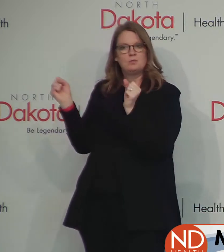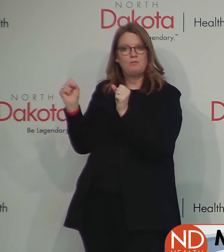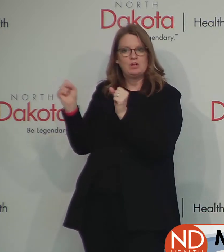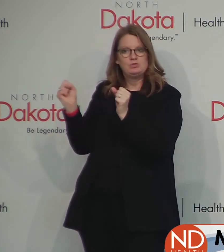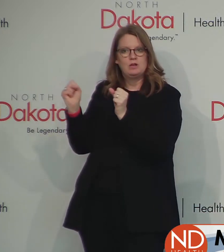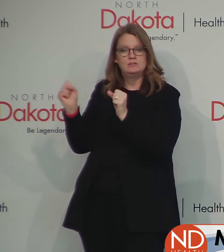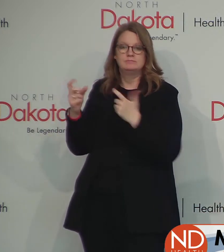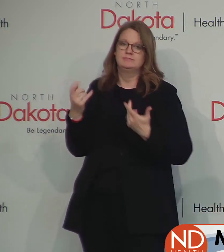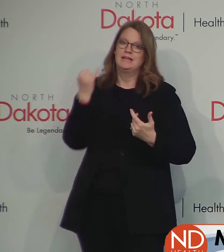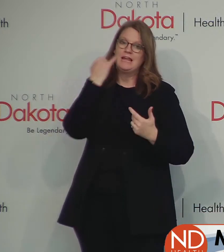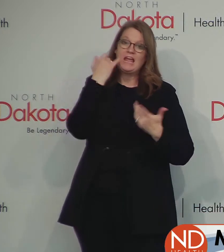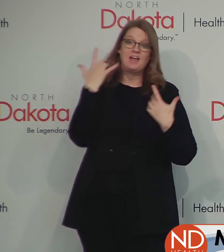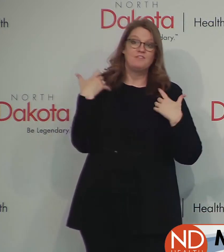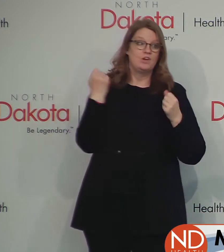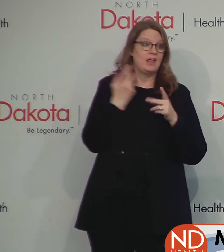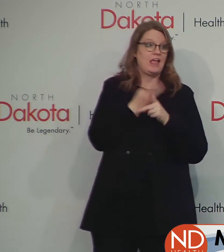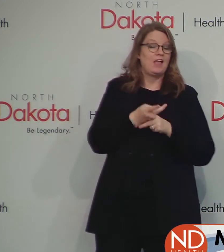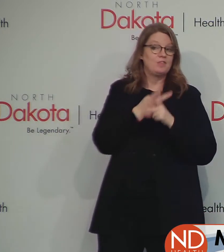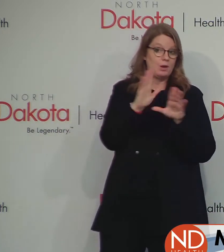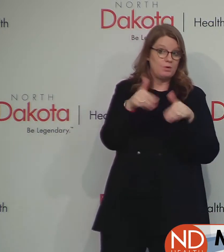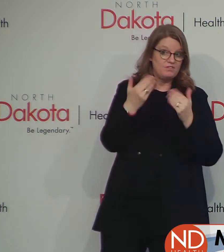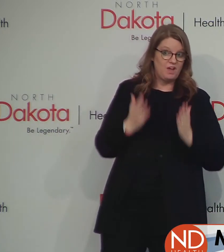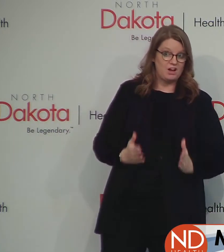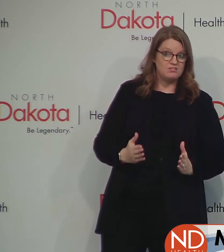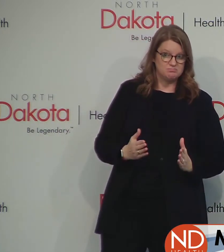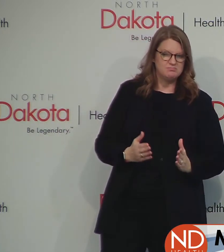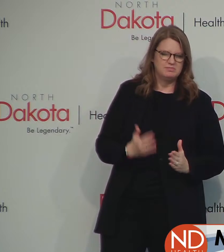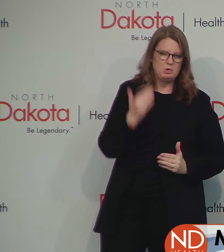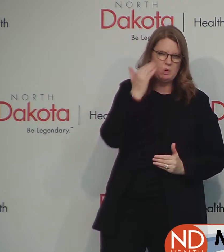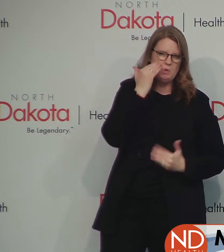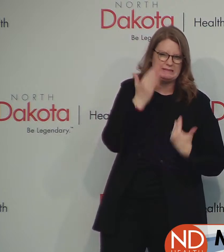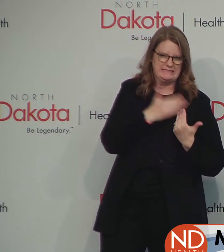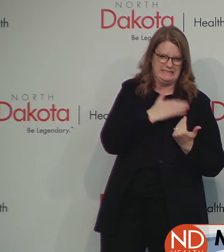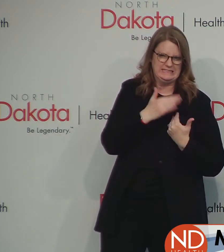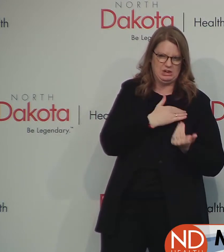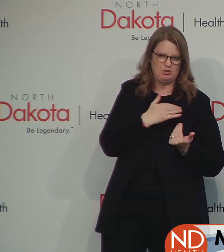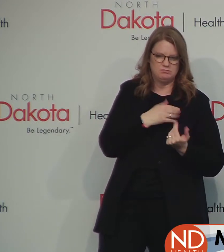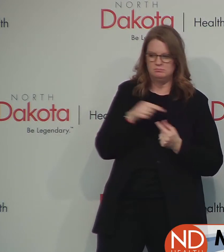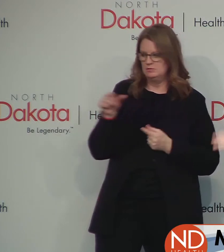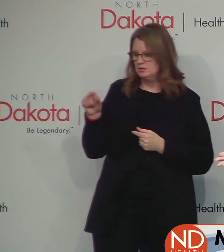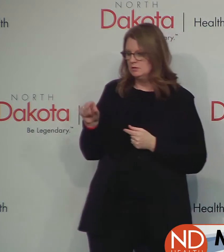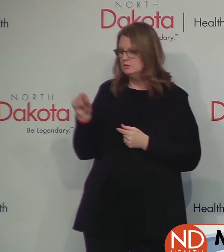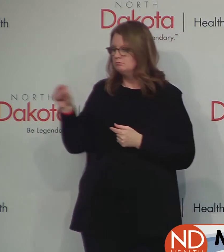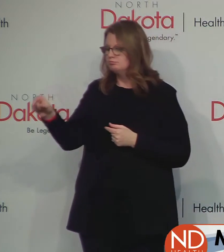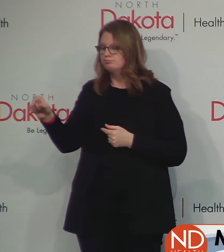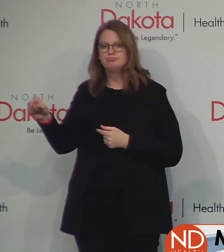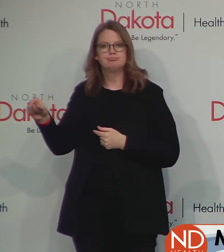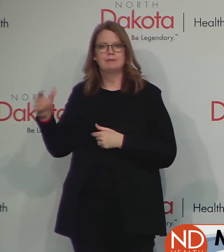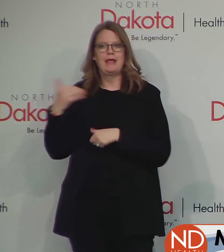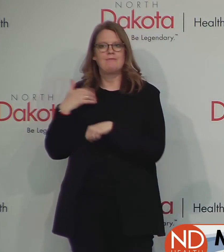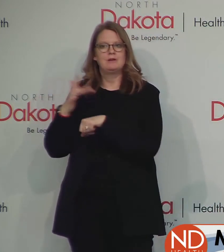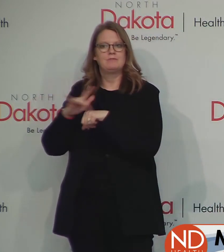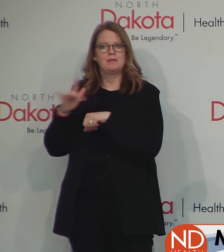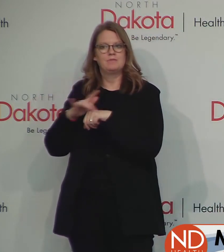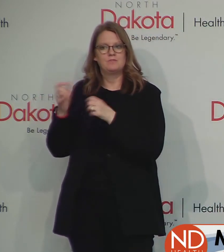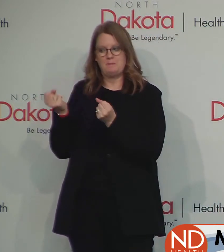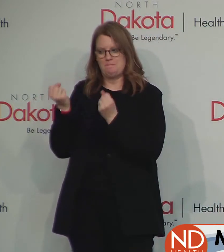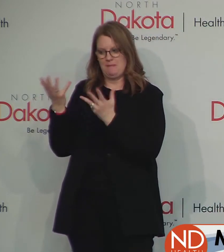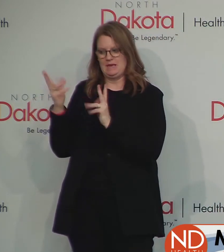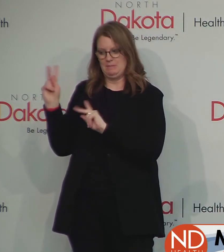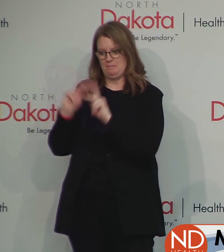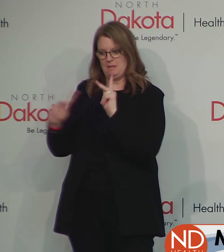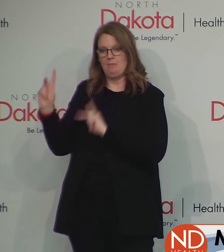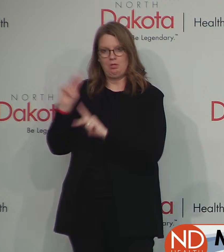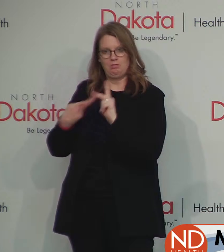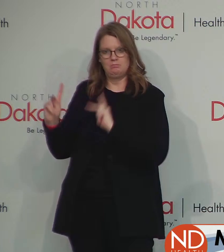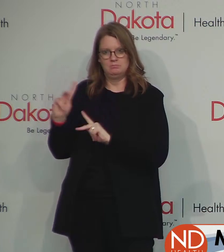healthcare provider, you know what that benefit is, but it's a lot easier to maintain and have on hand for multiple people and at